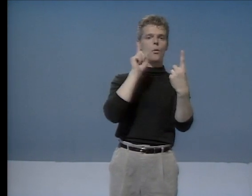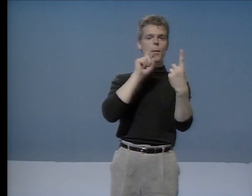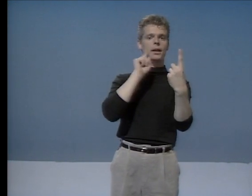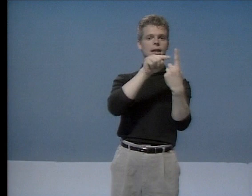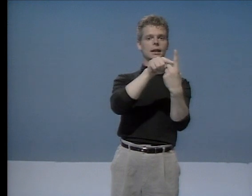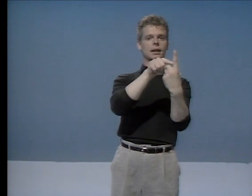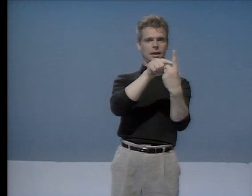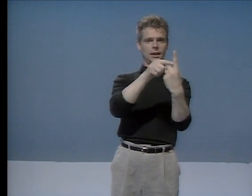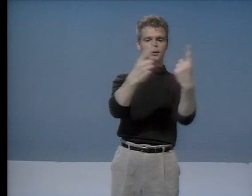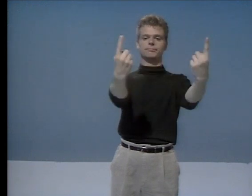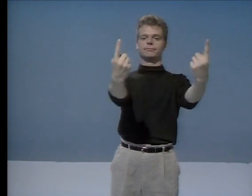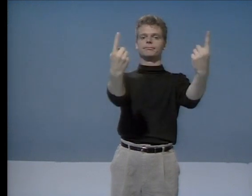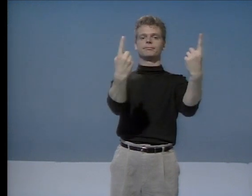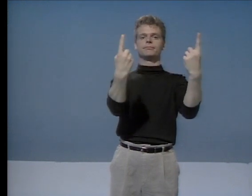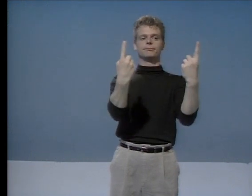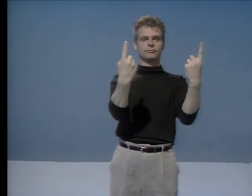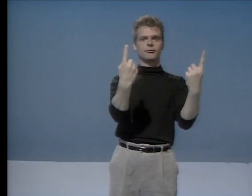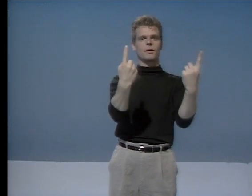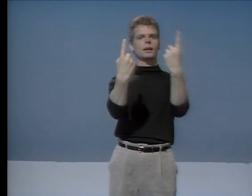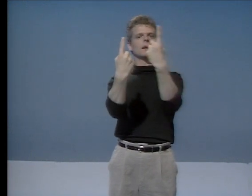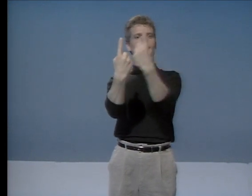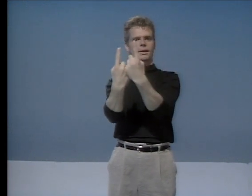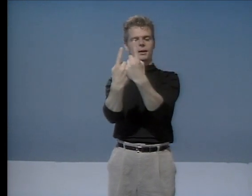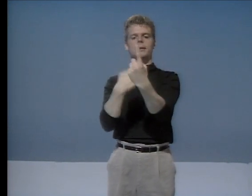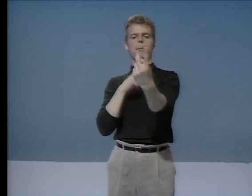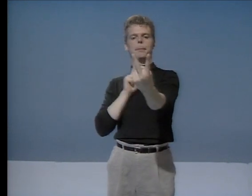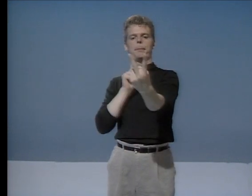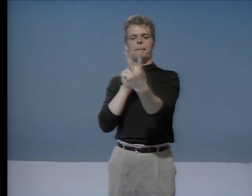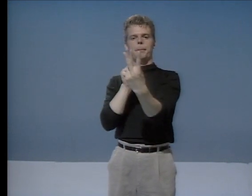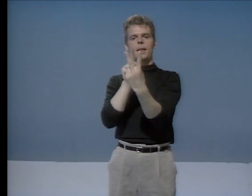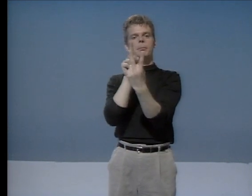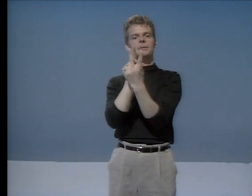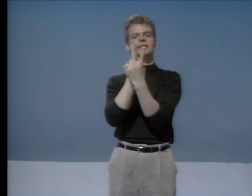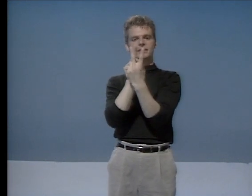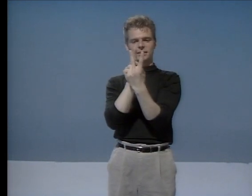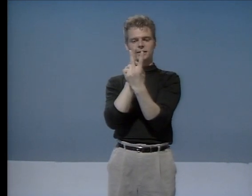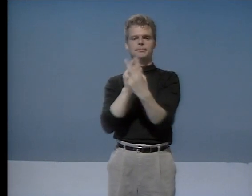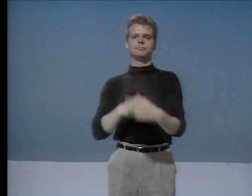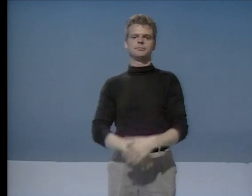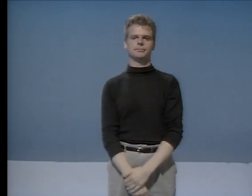was a man, the other was a woman. She crossed over, and they both came up to me.